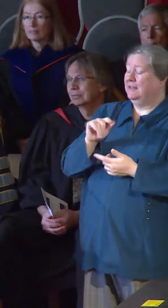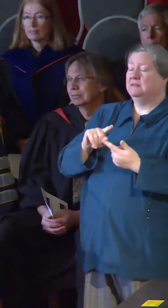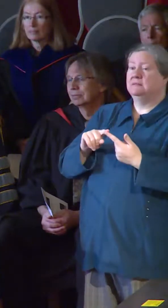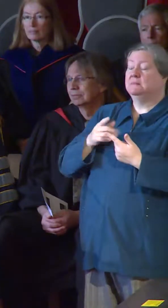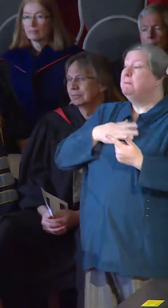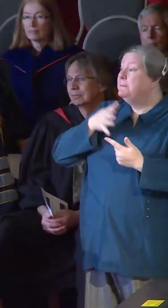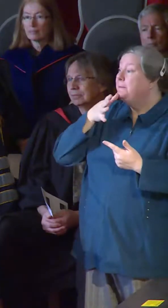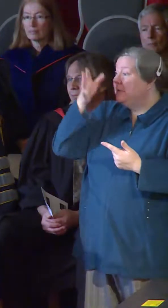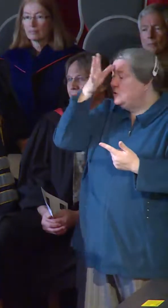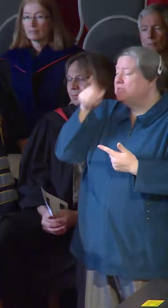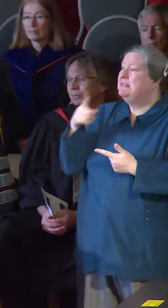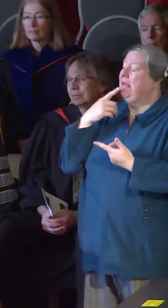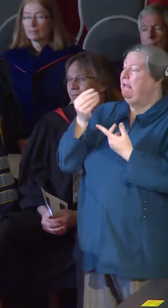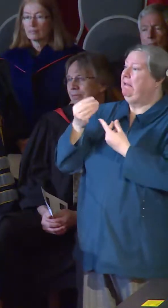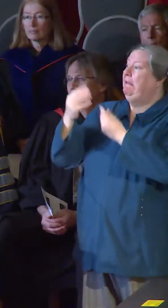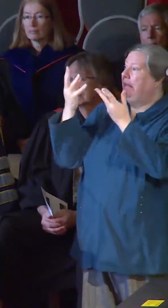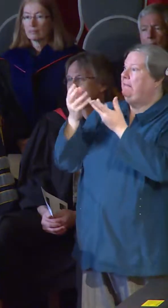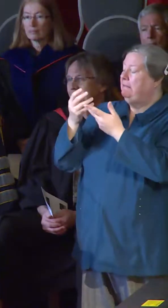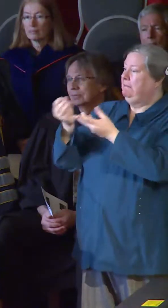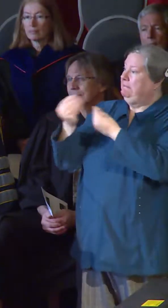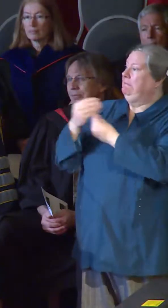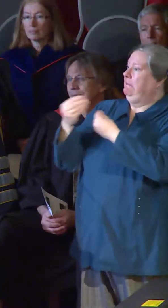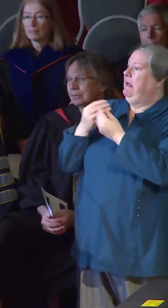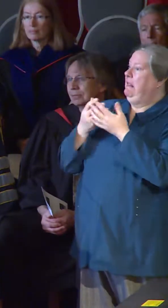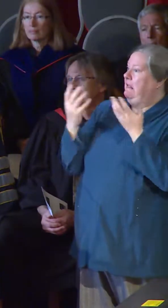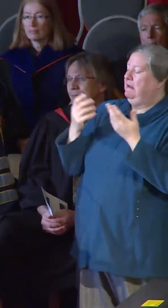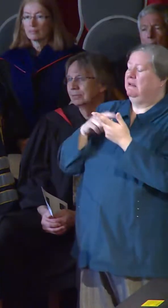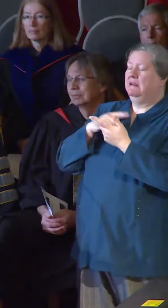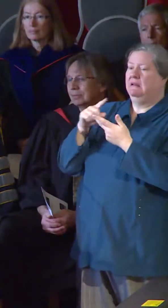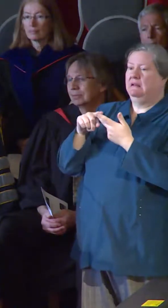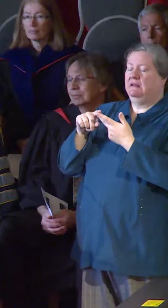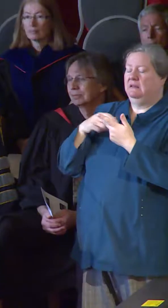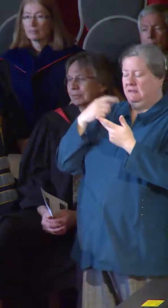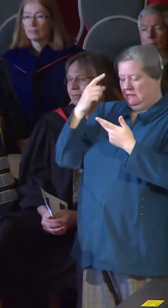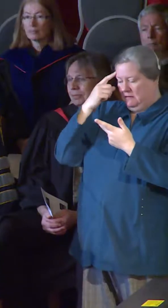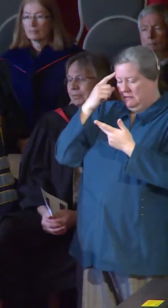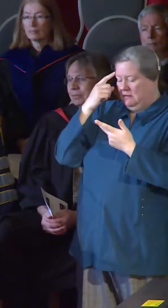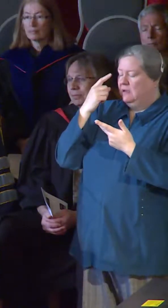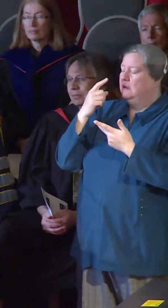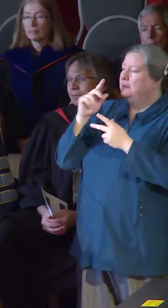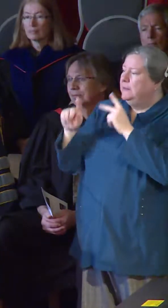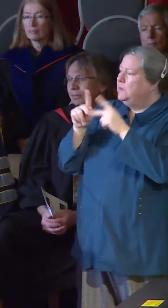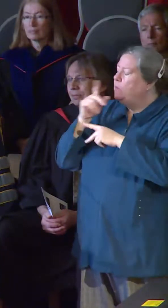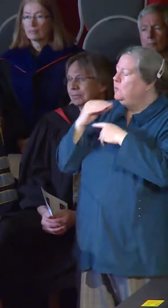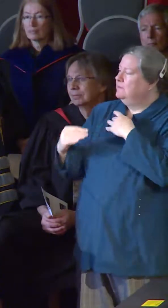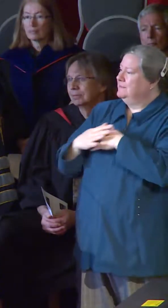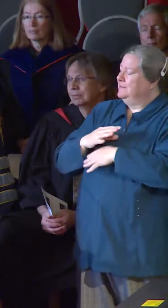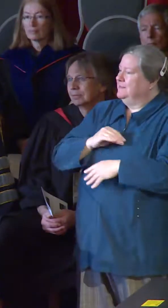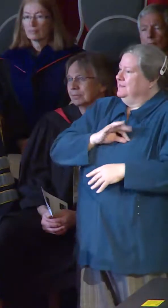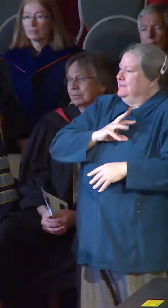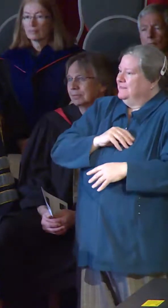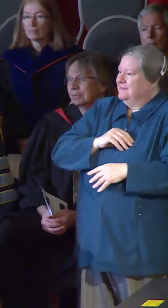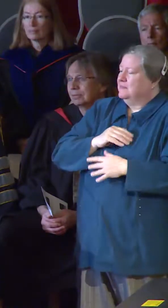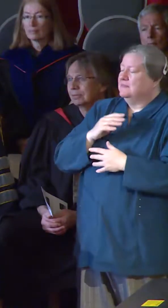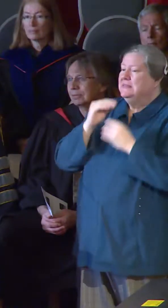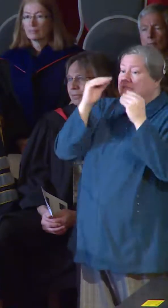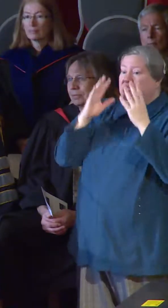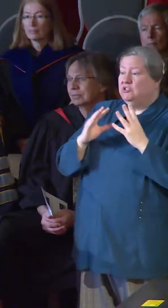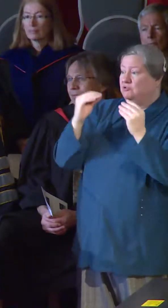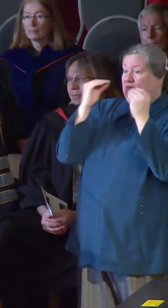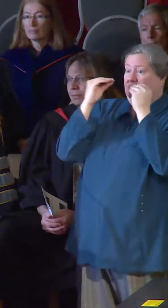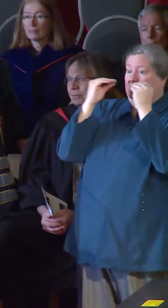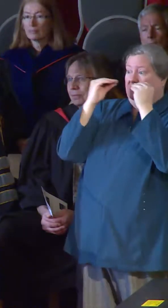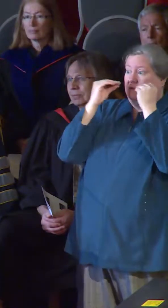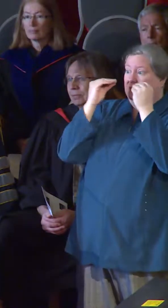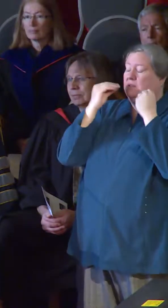who sacrificed for me. I'm grateful to the people who've inspired me, who've taught me, to